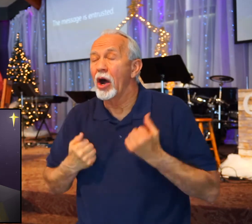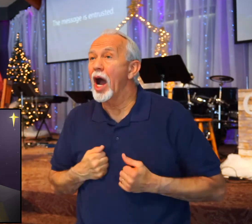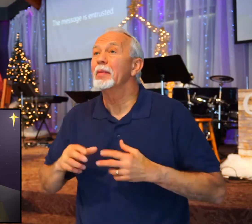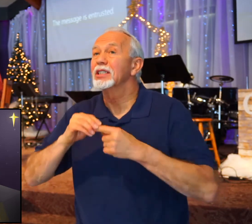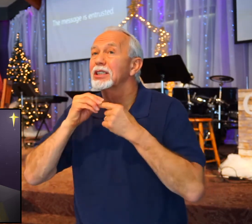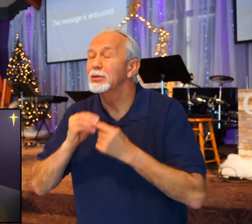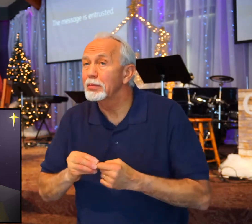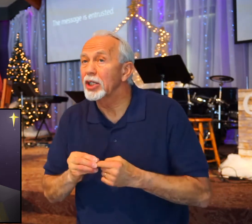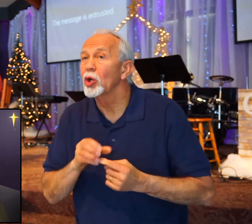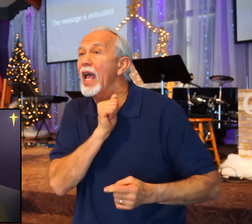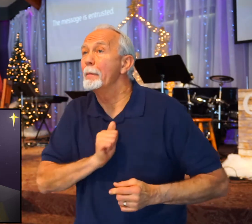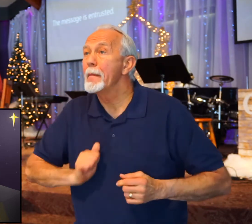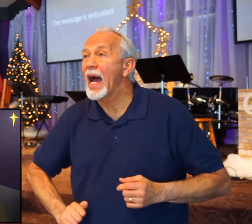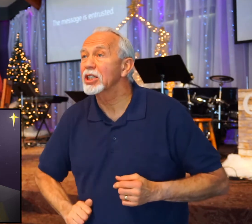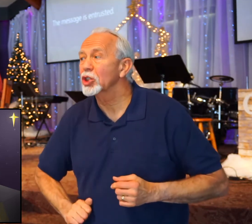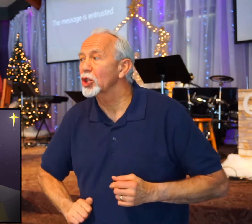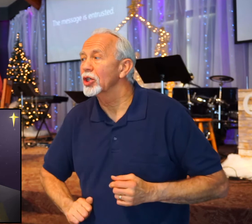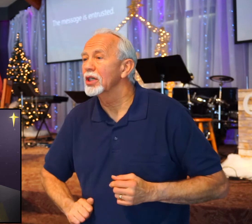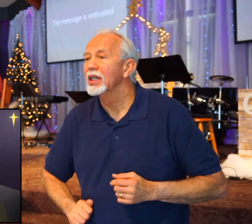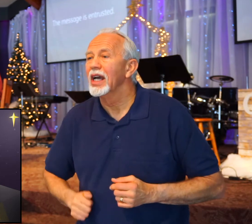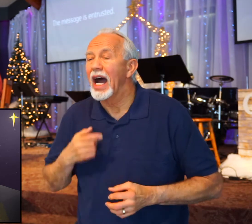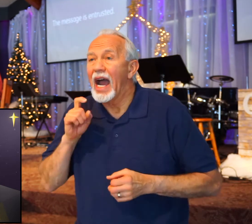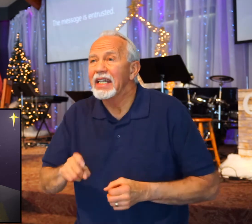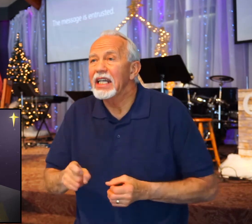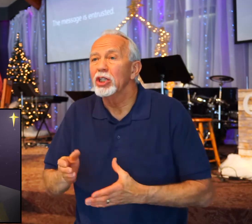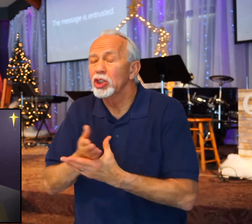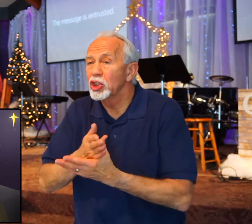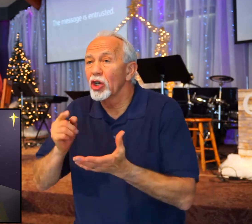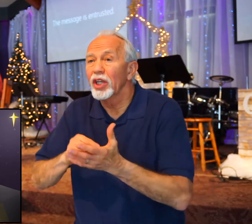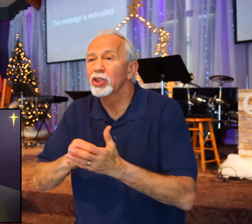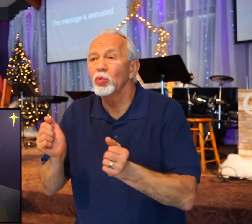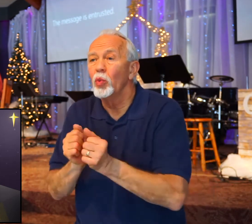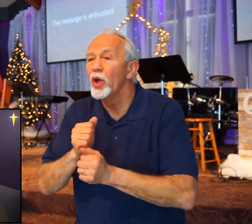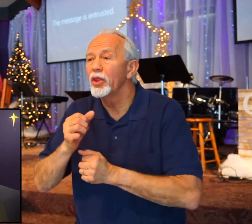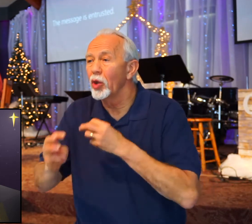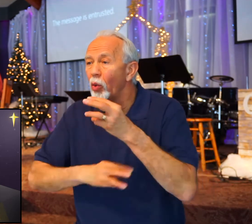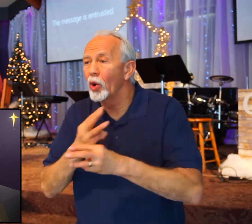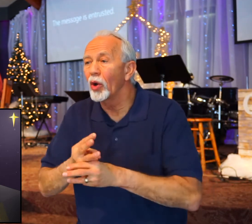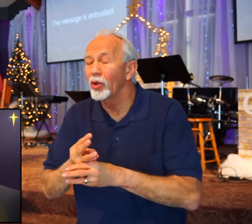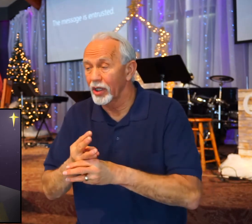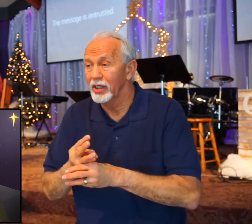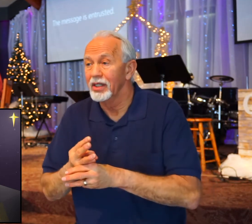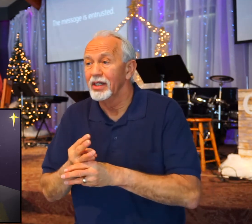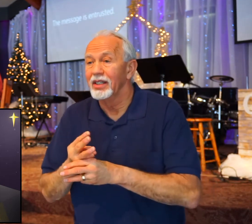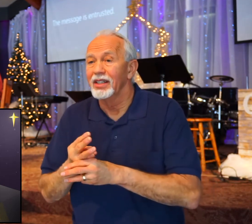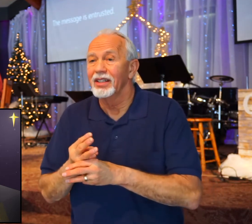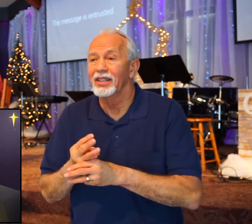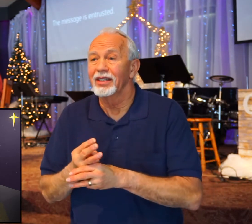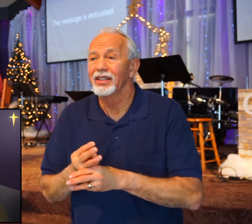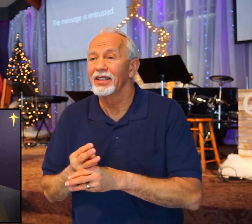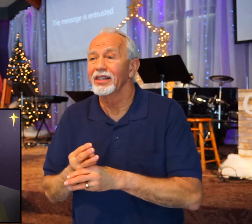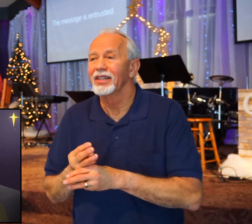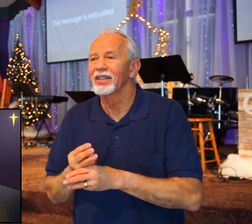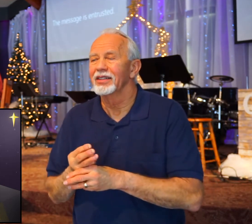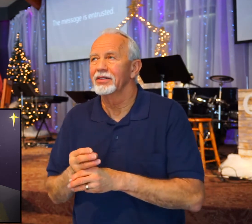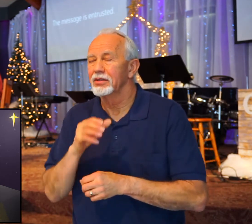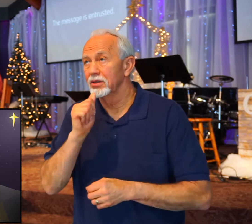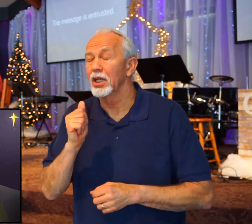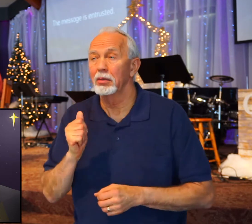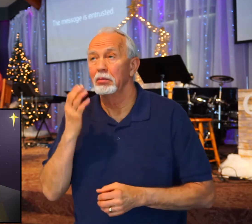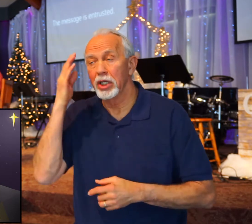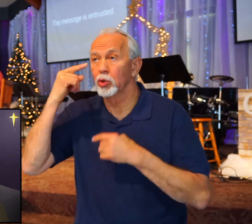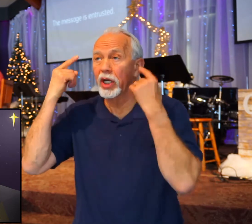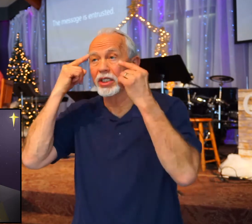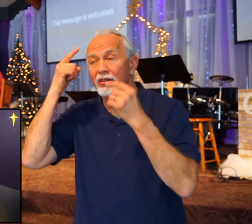special envoy, and I need to take this to the world, and now I'm specially commissioned. It wouldn't be far-fetched for them to